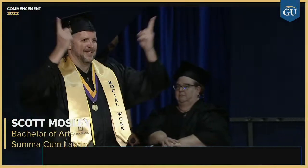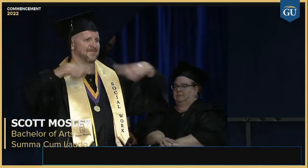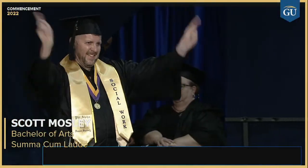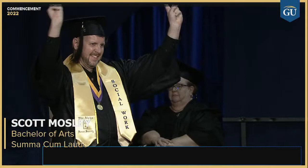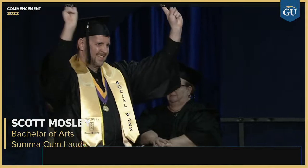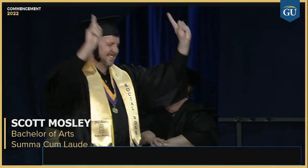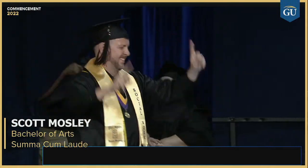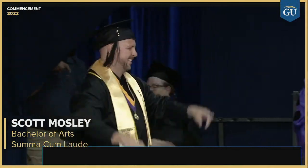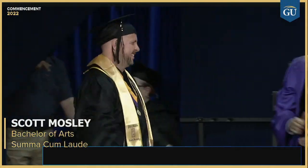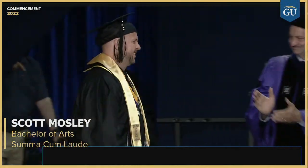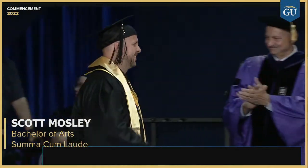Congratulations.